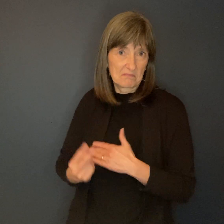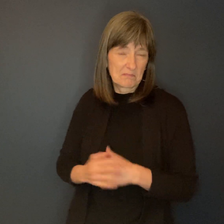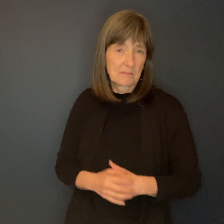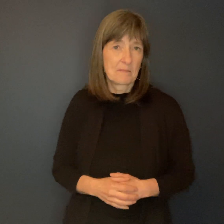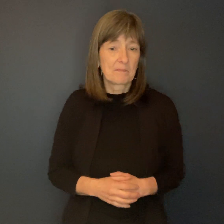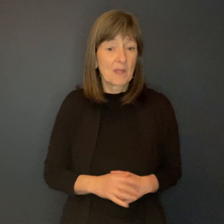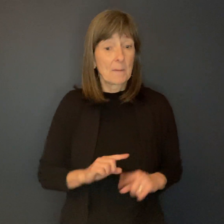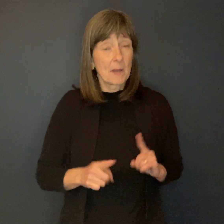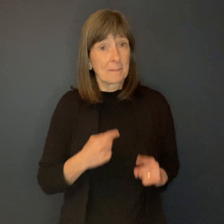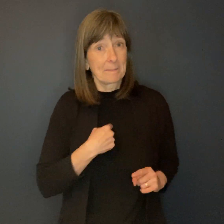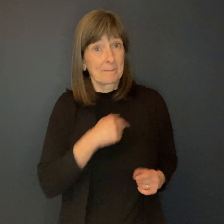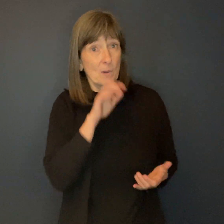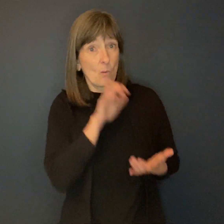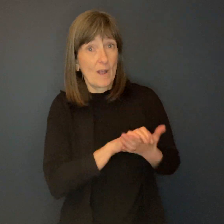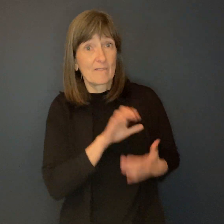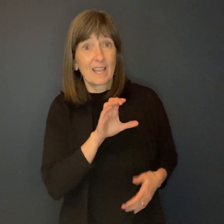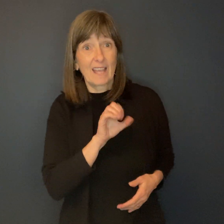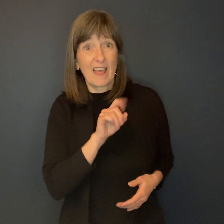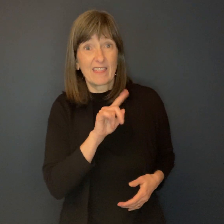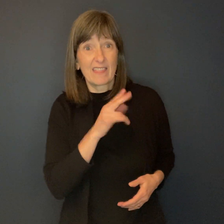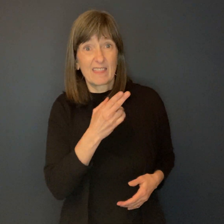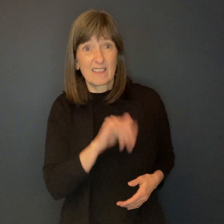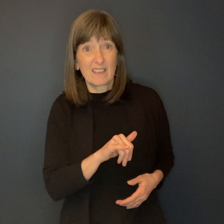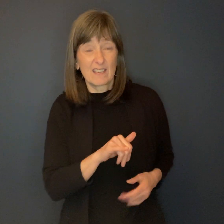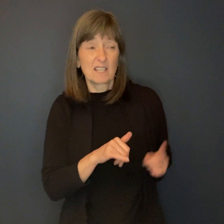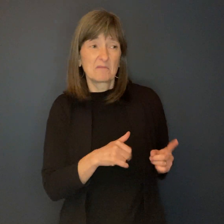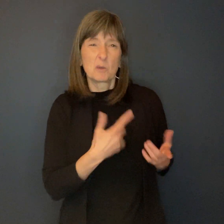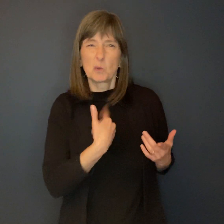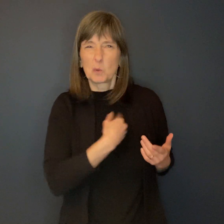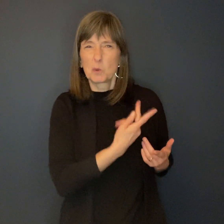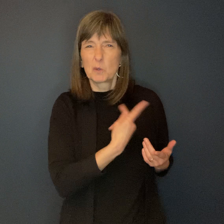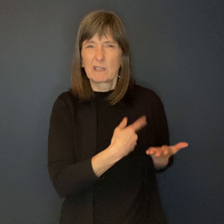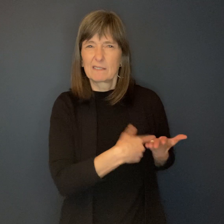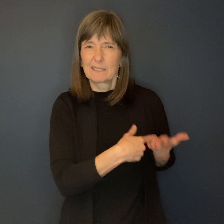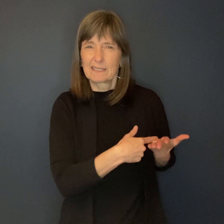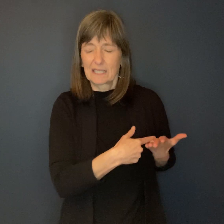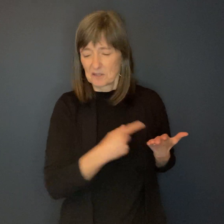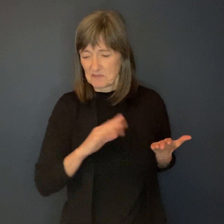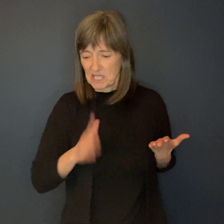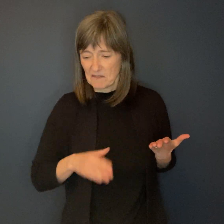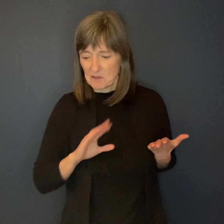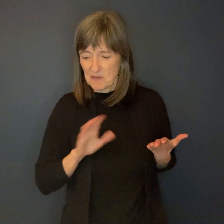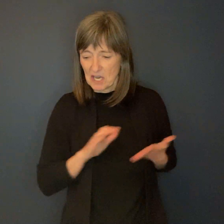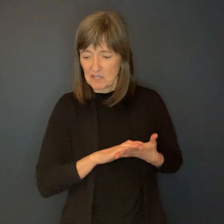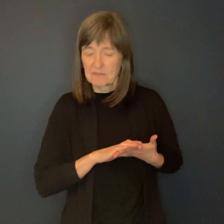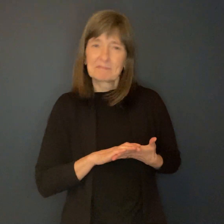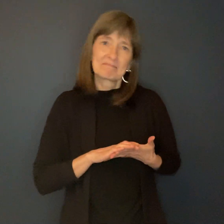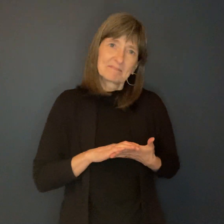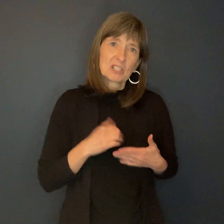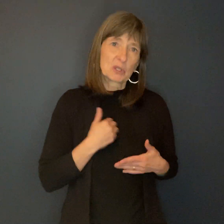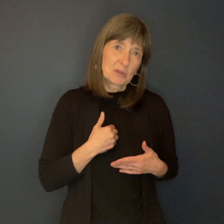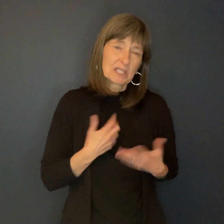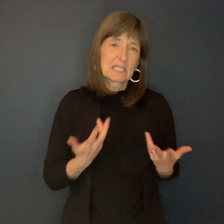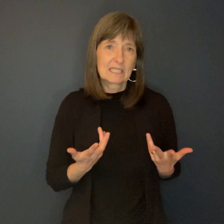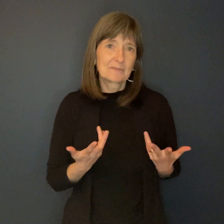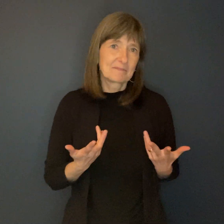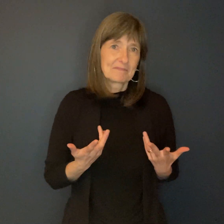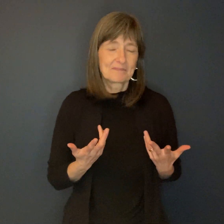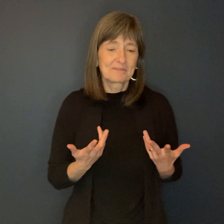Kathy and I, we talk about it and we say, it's unfortunate in some respects that, that she has a